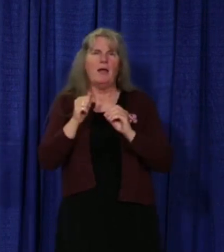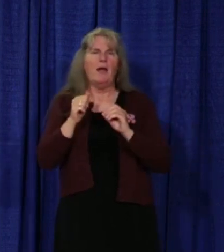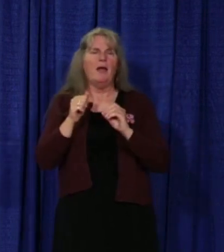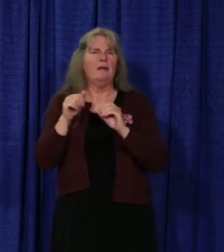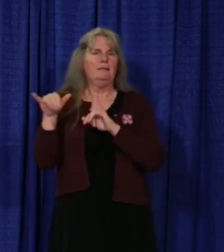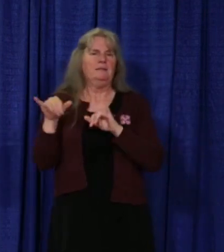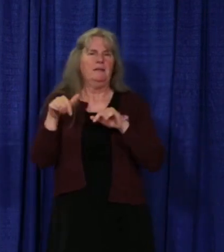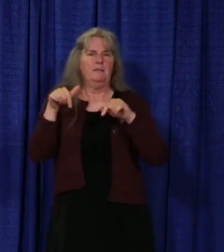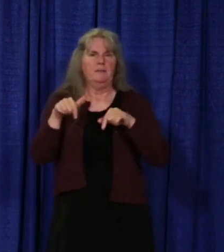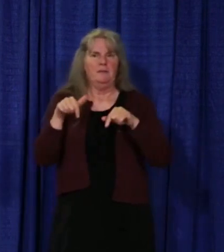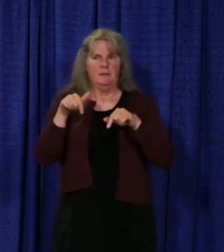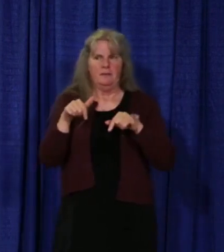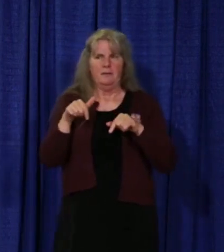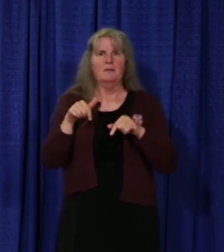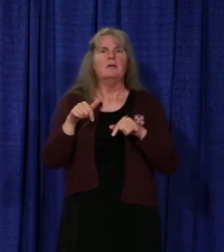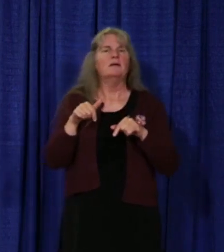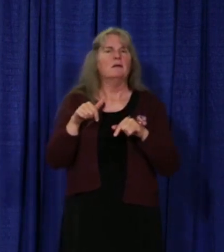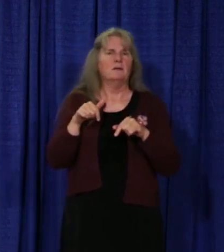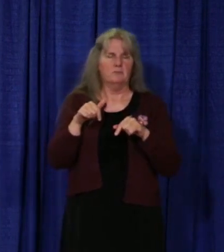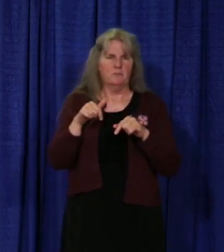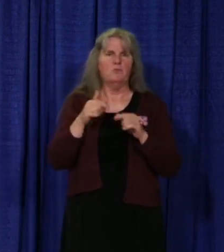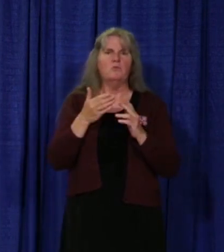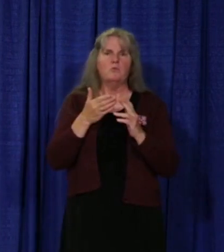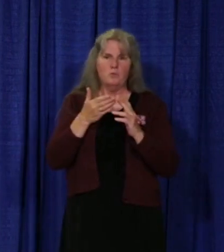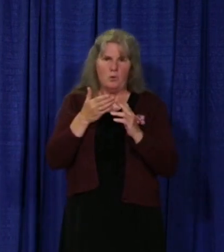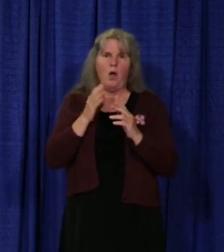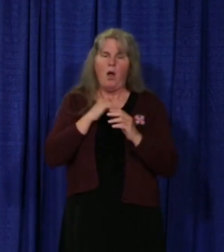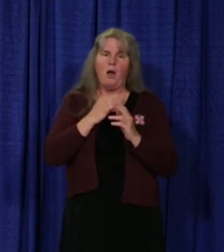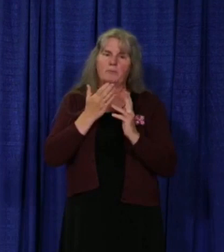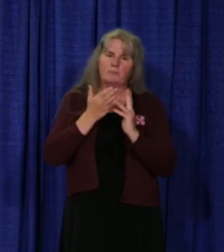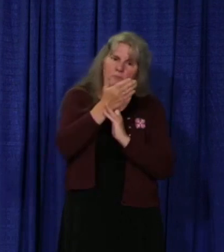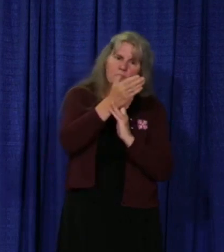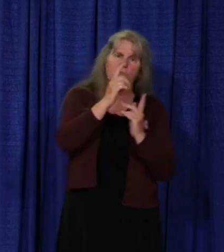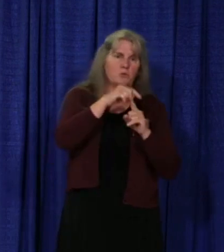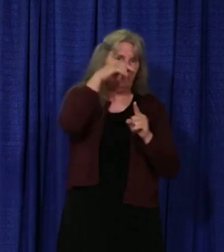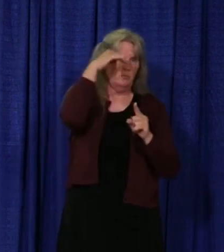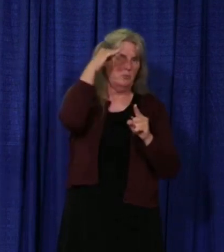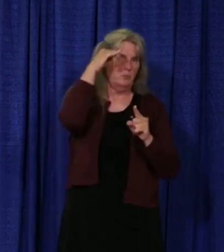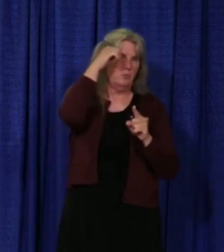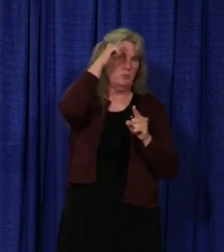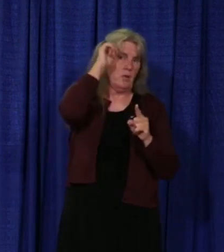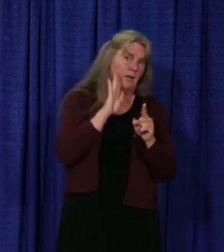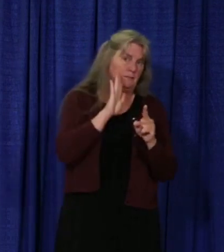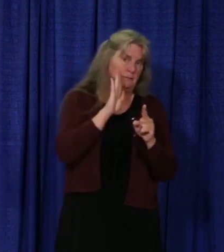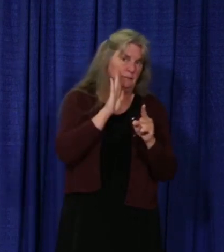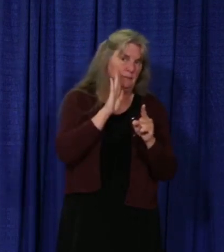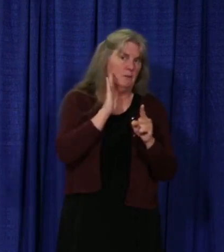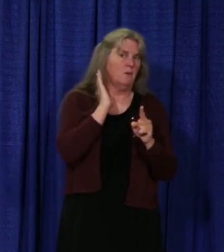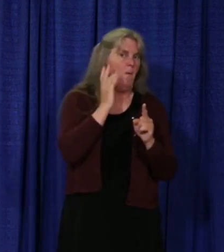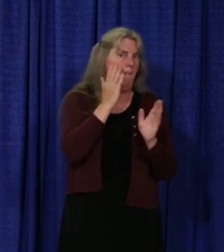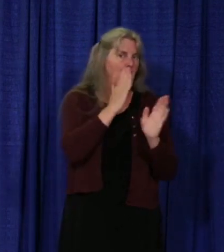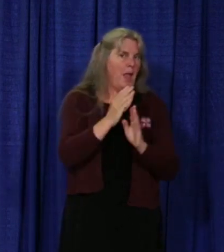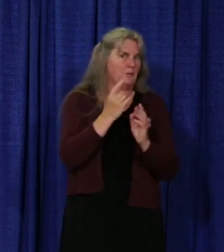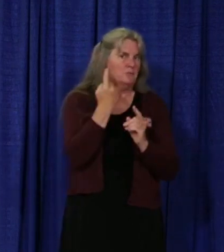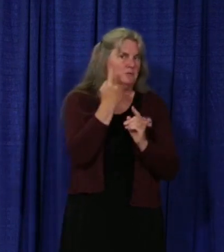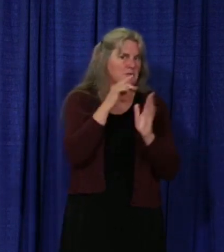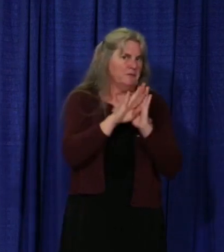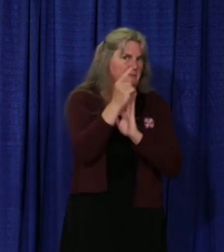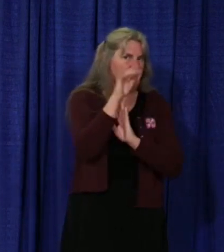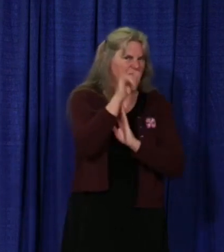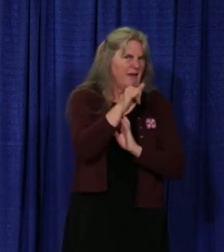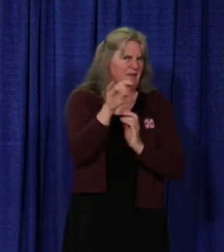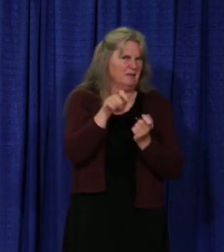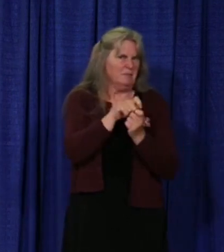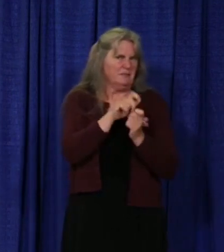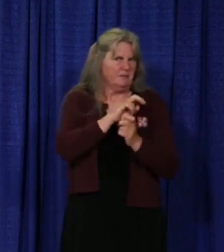thing for folks that are on a transportation route to Alaska. So more details to come on that. But really, for right now,